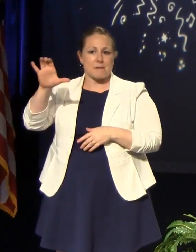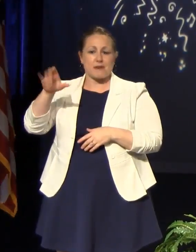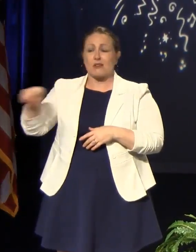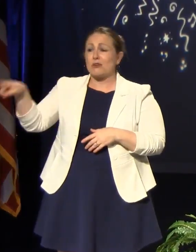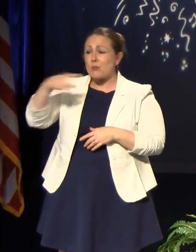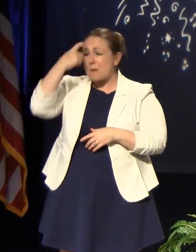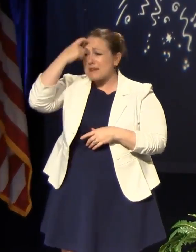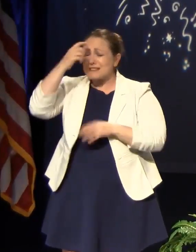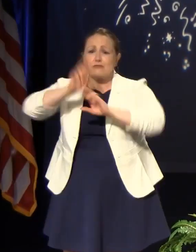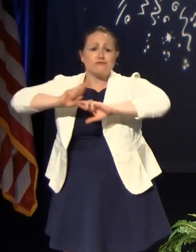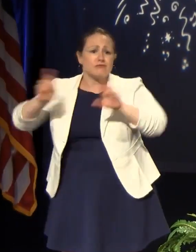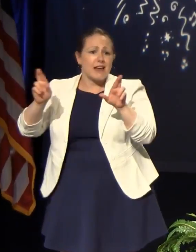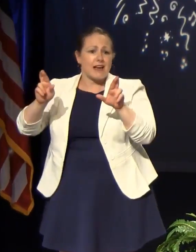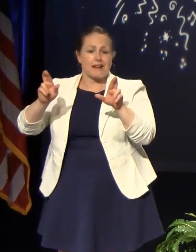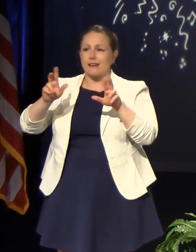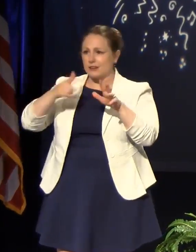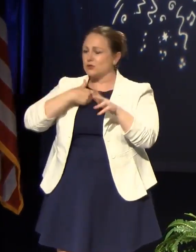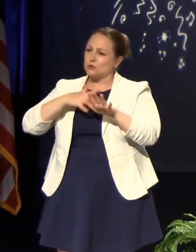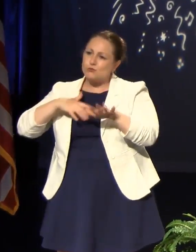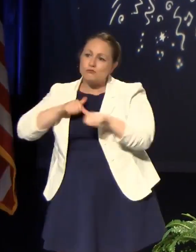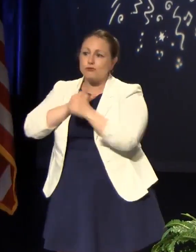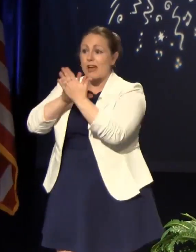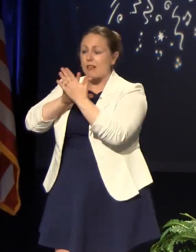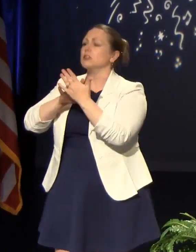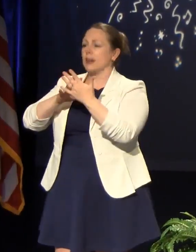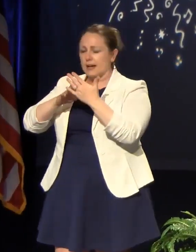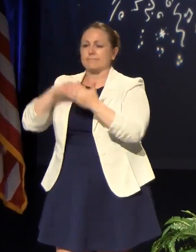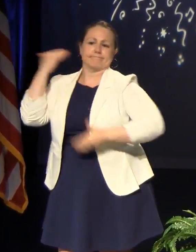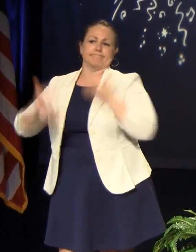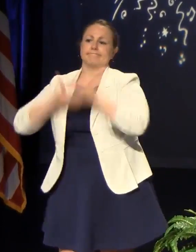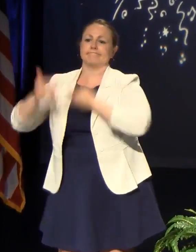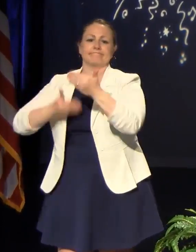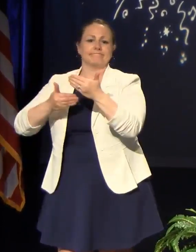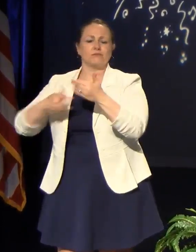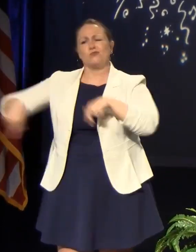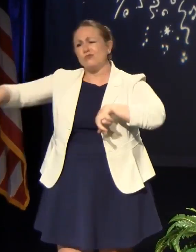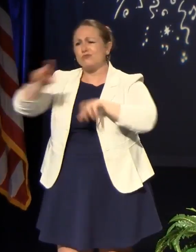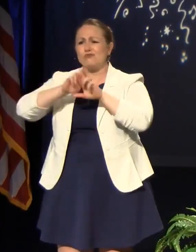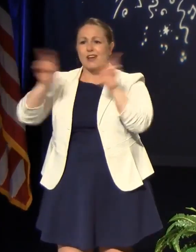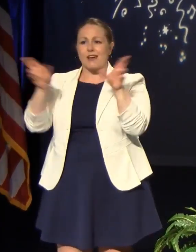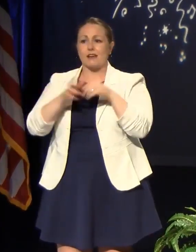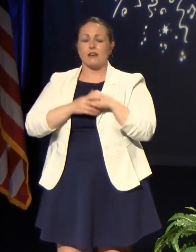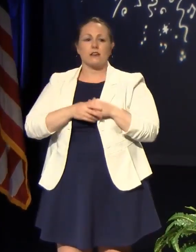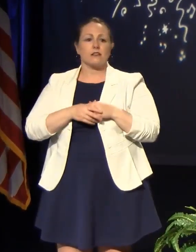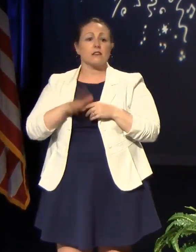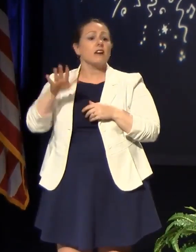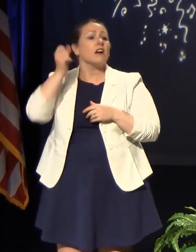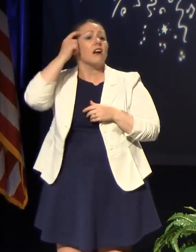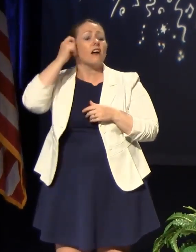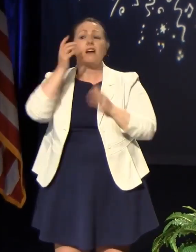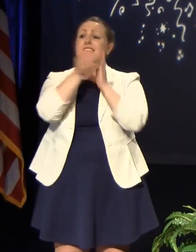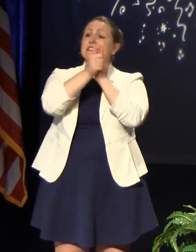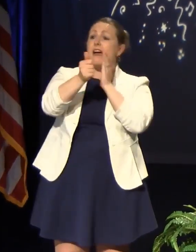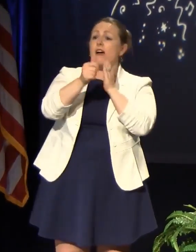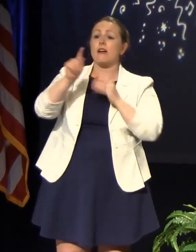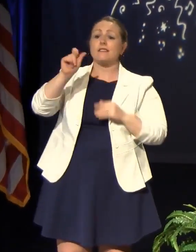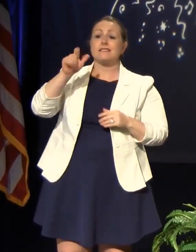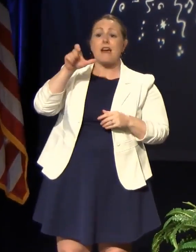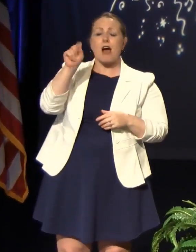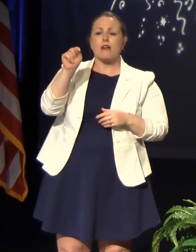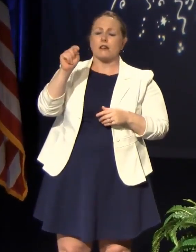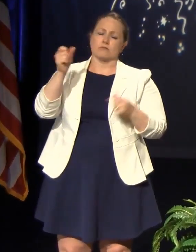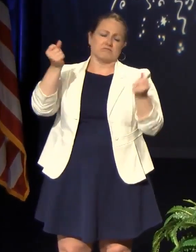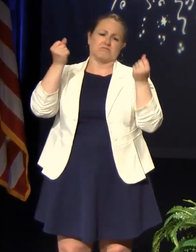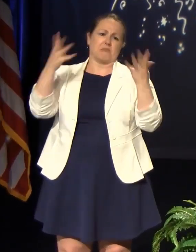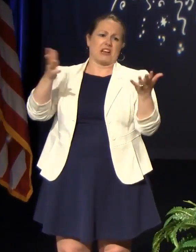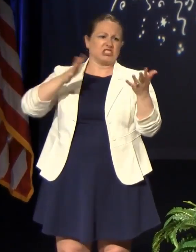all challenges that come your way. You see, talent is abundant. Talent is all around us.